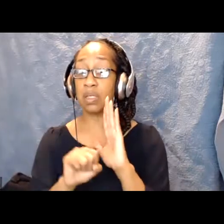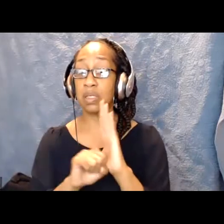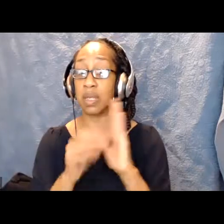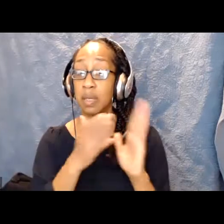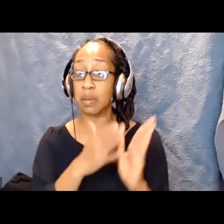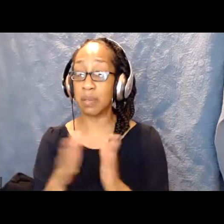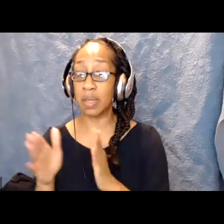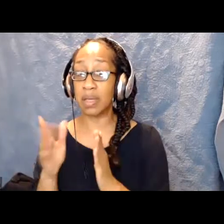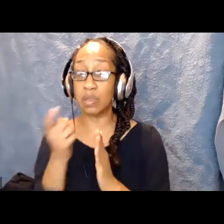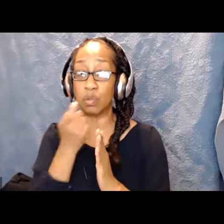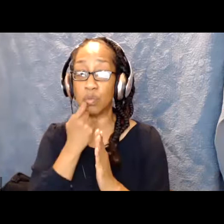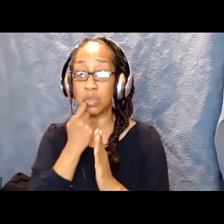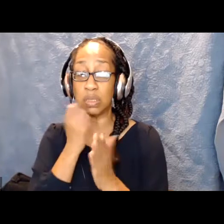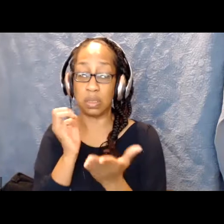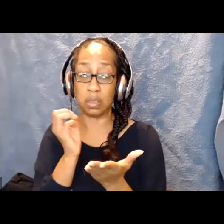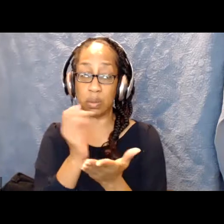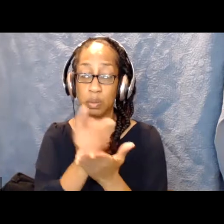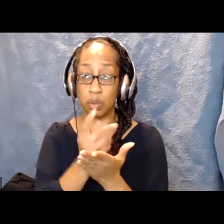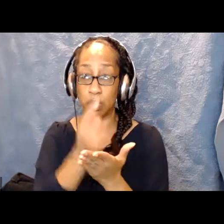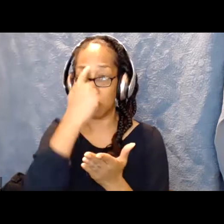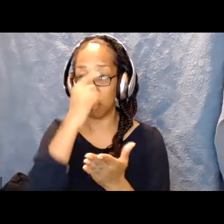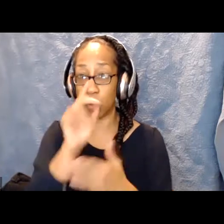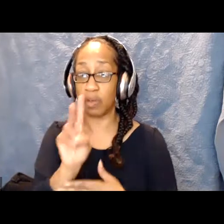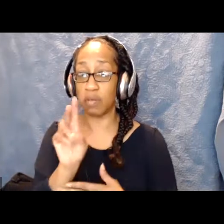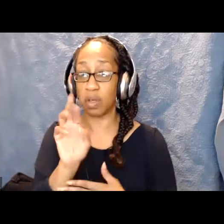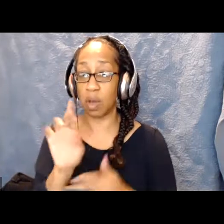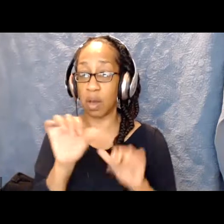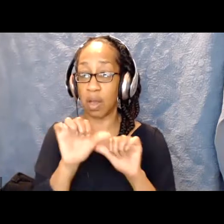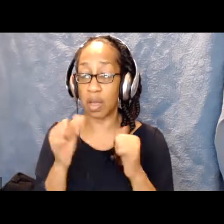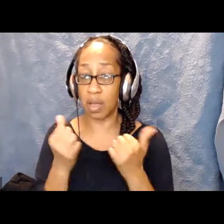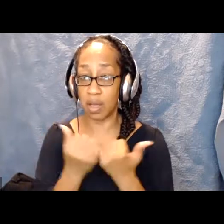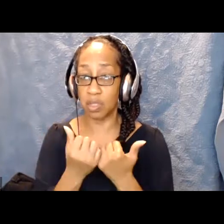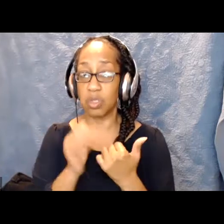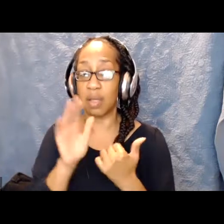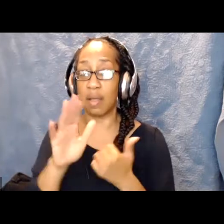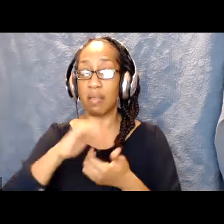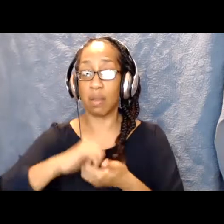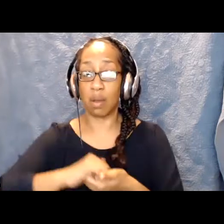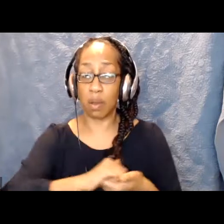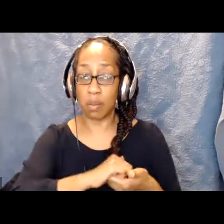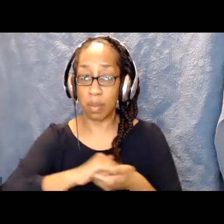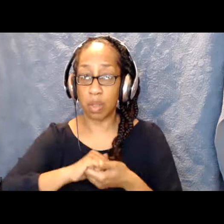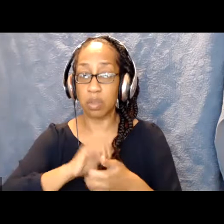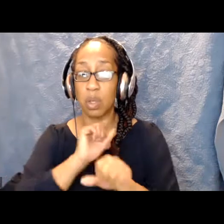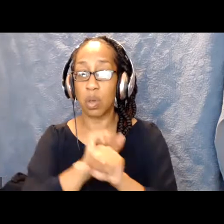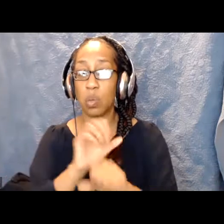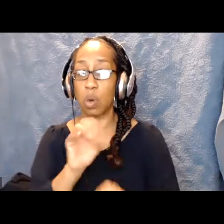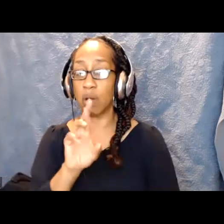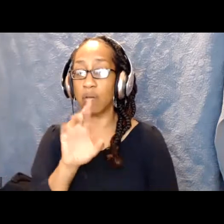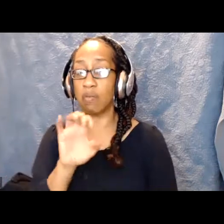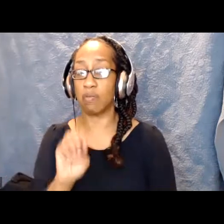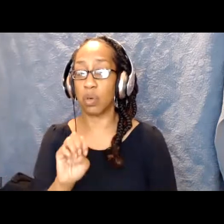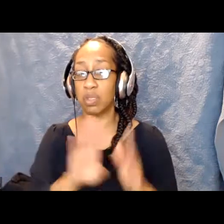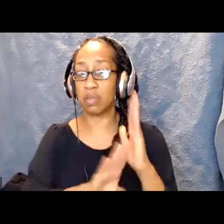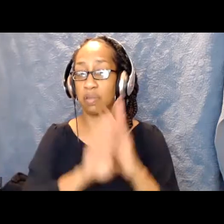recently approved for VR agencies and their partners in the workforce development system, their